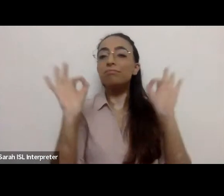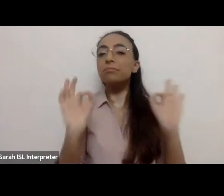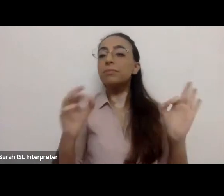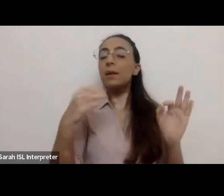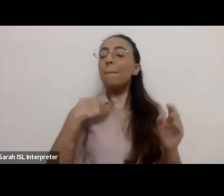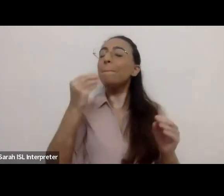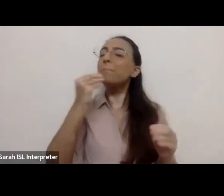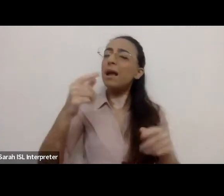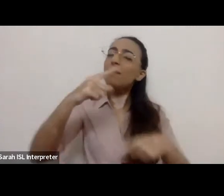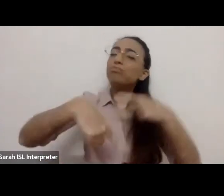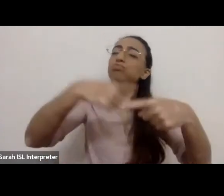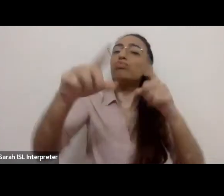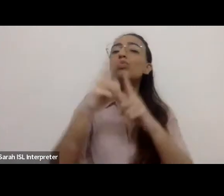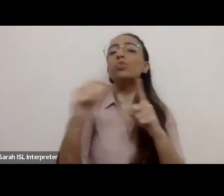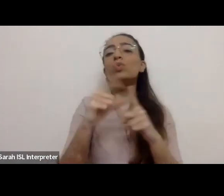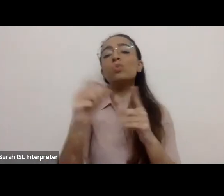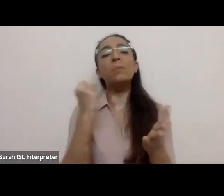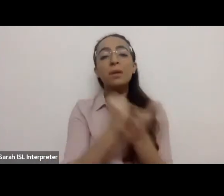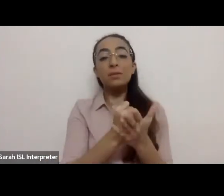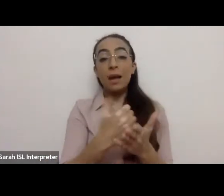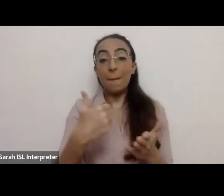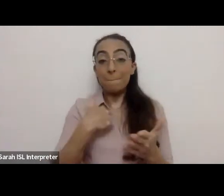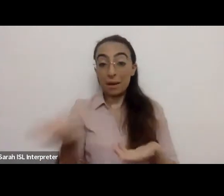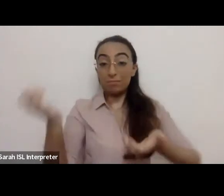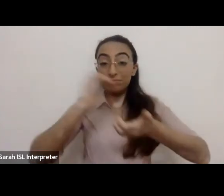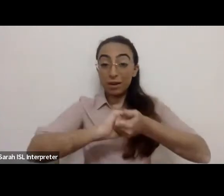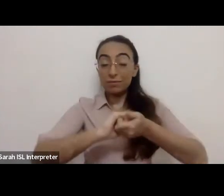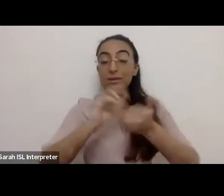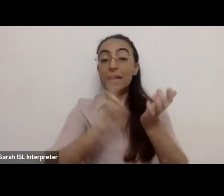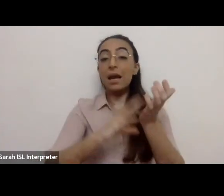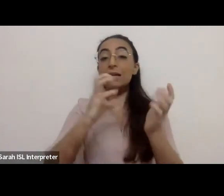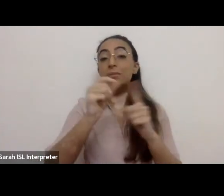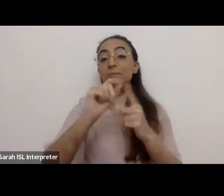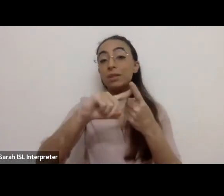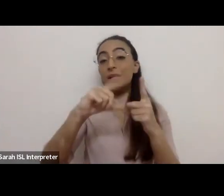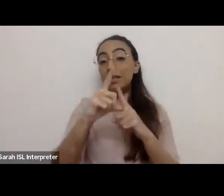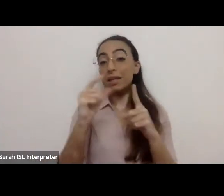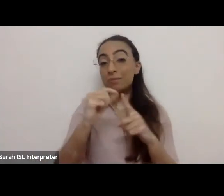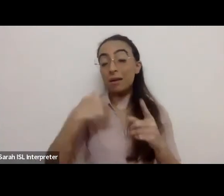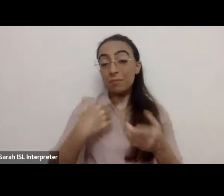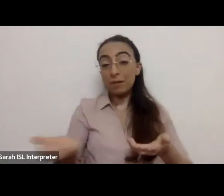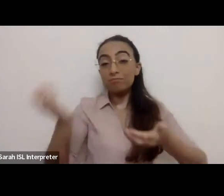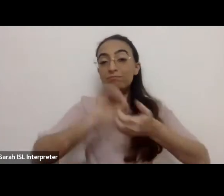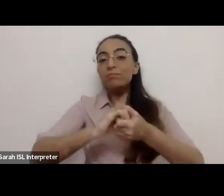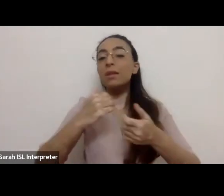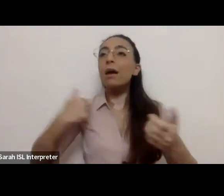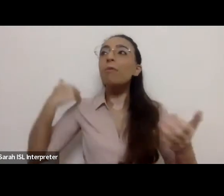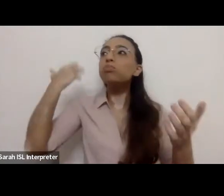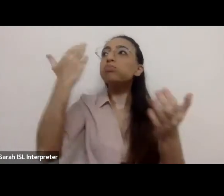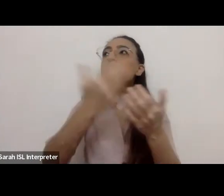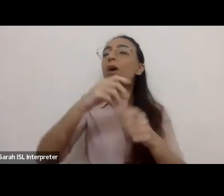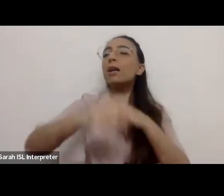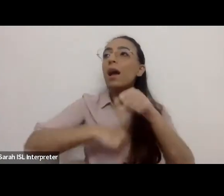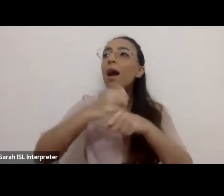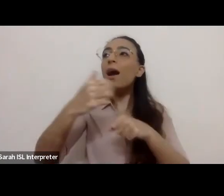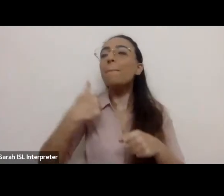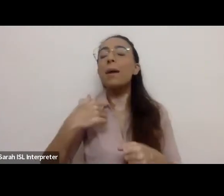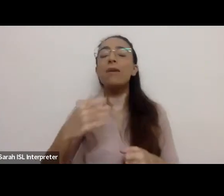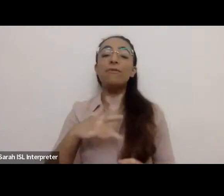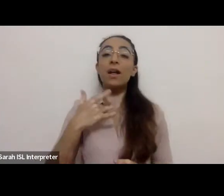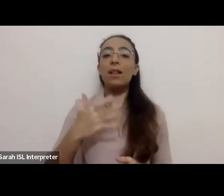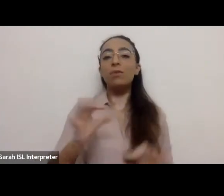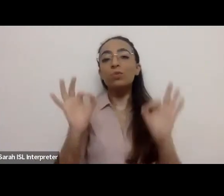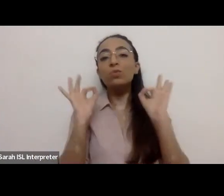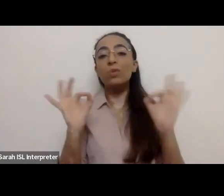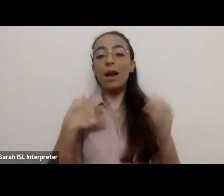privilege to be partnering with NCPEDP for the last several years in pursuing our goal to promote equal opportunity